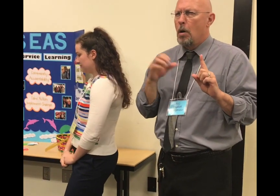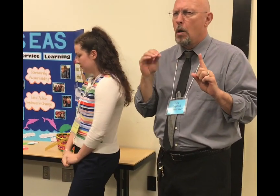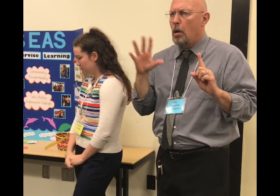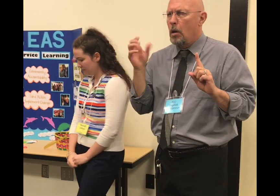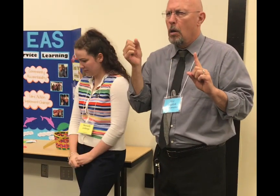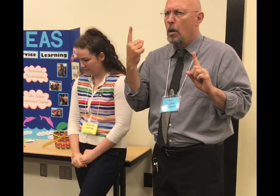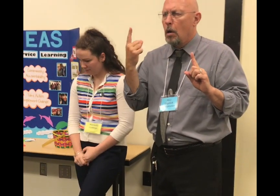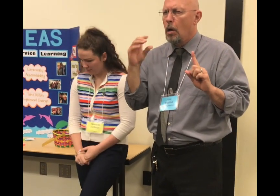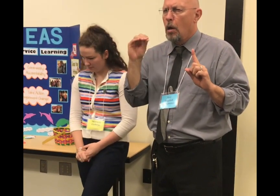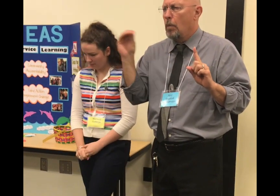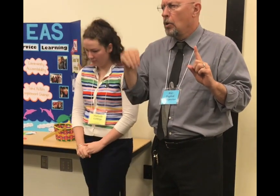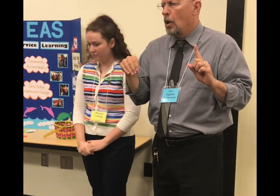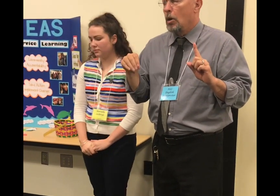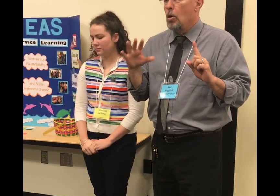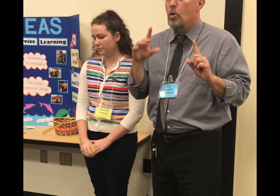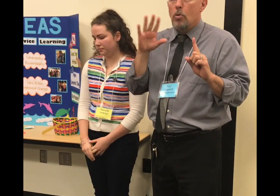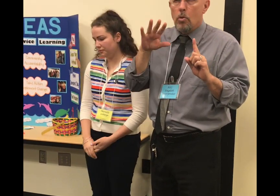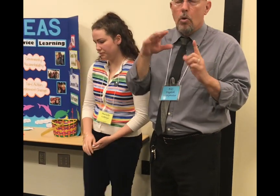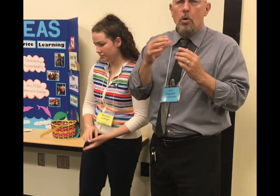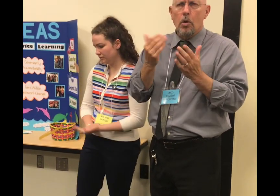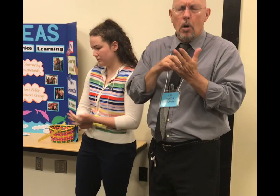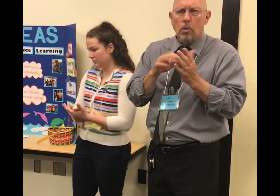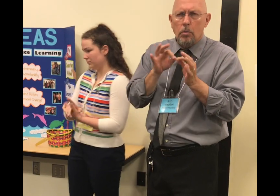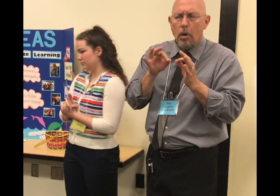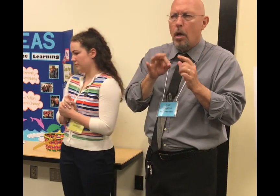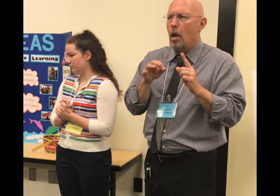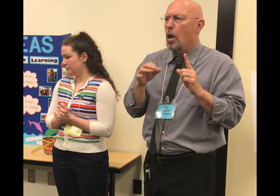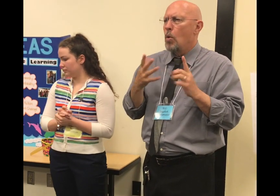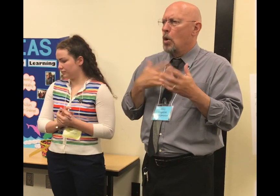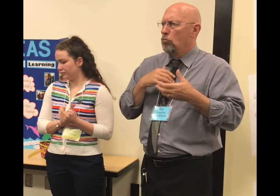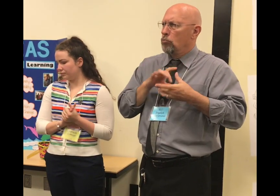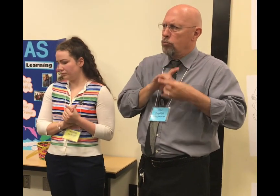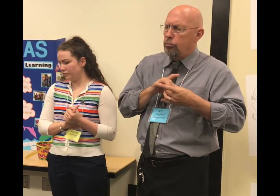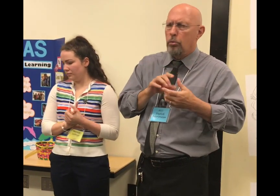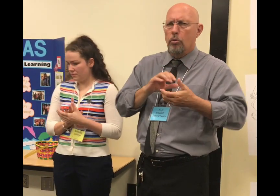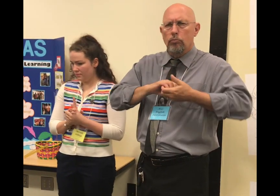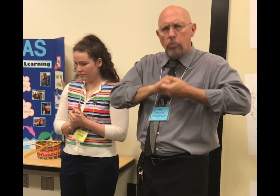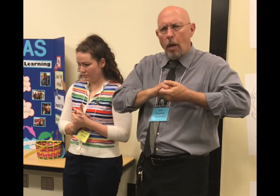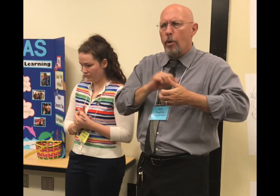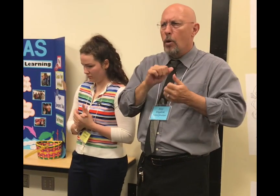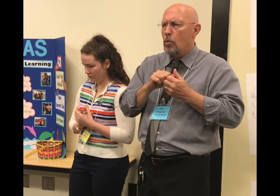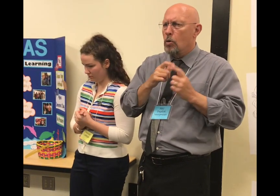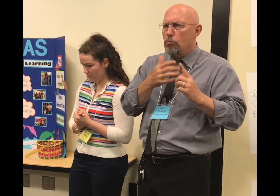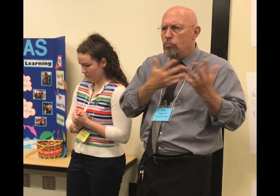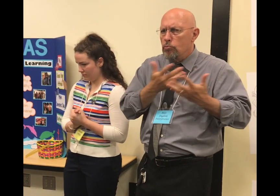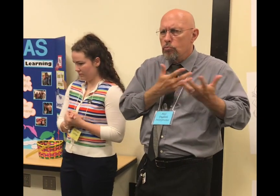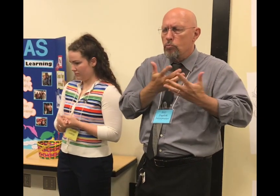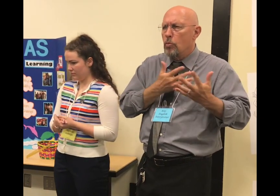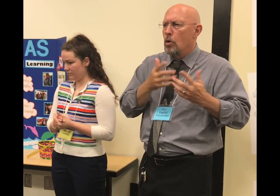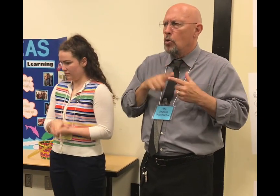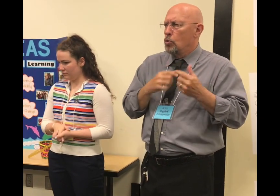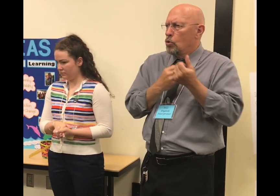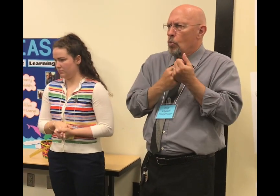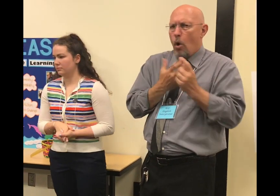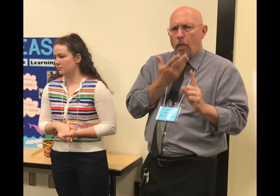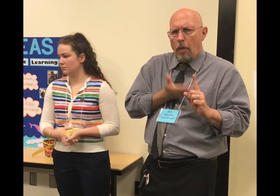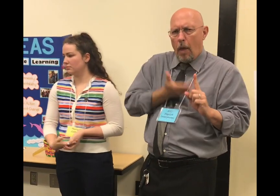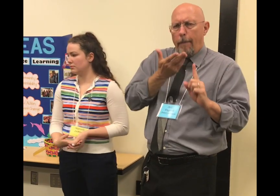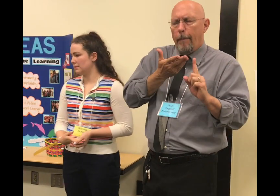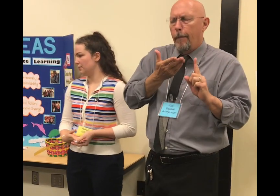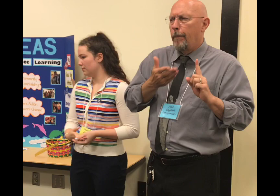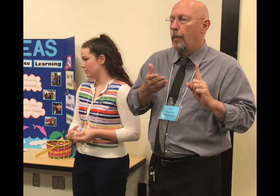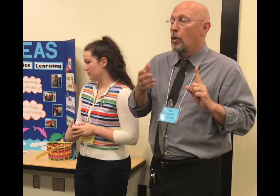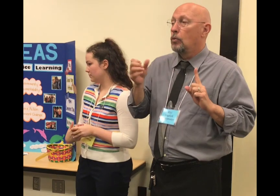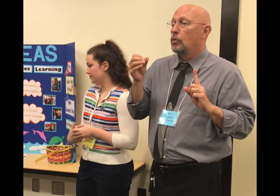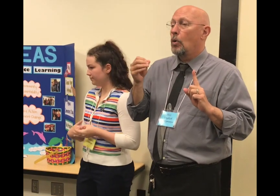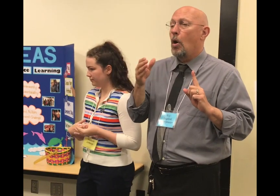or not, we were asking to explain, we were open to collaborating and working towards this purpose of supporting the clients. And